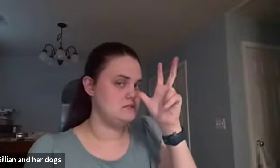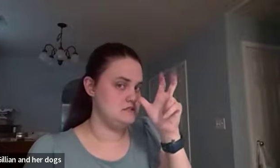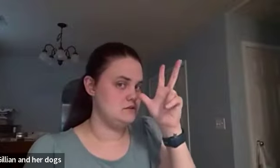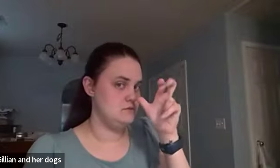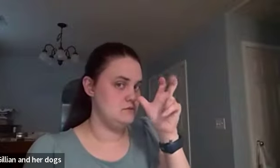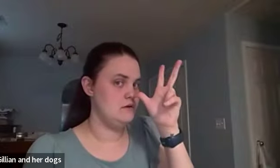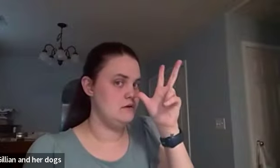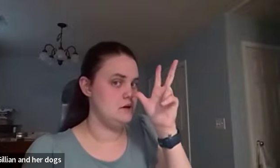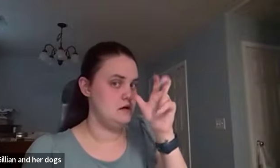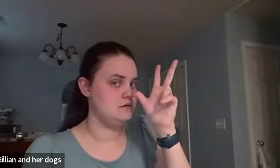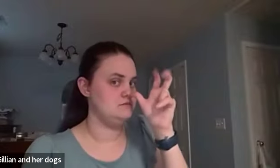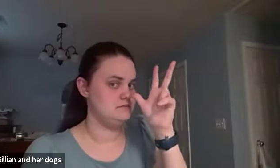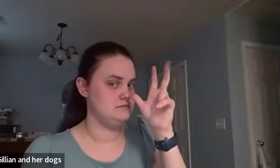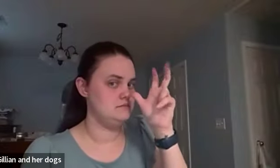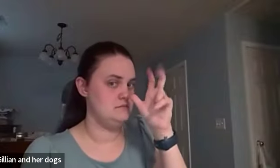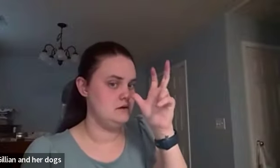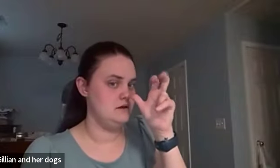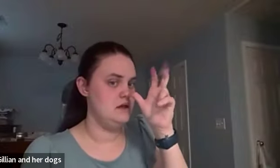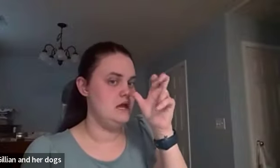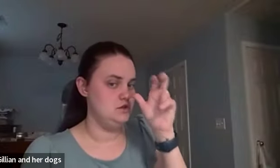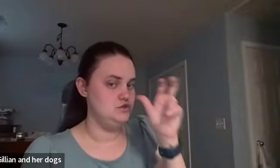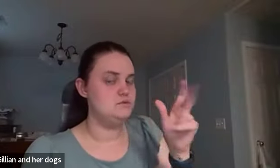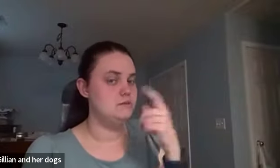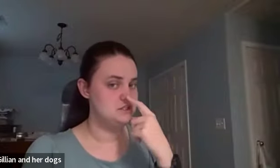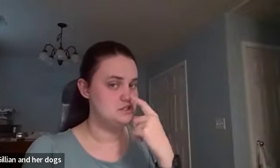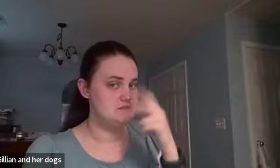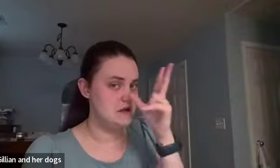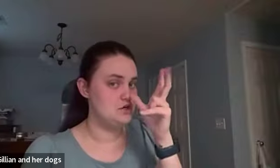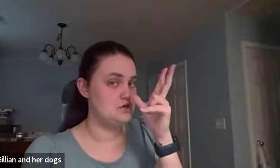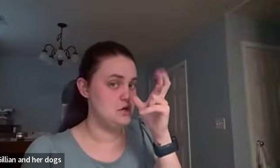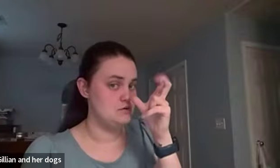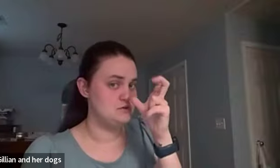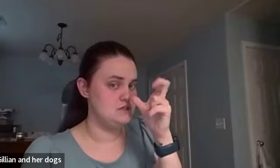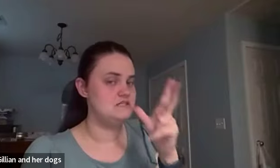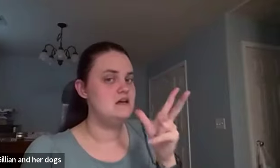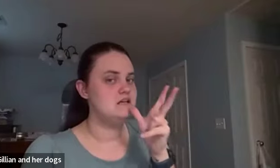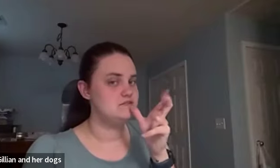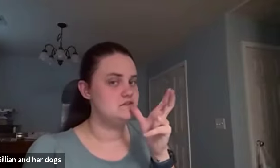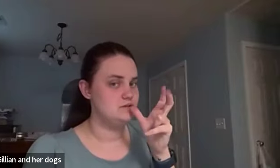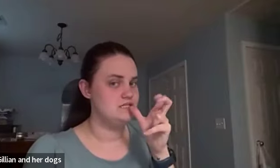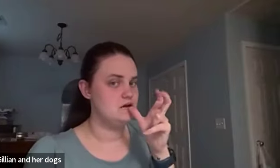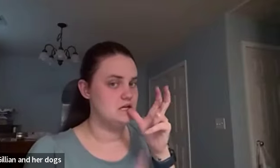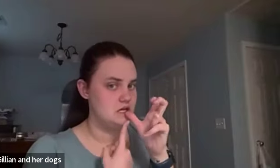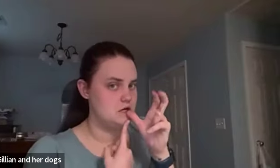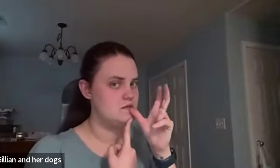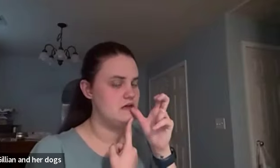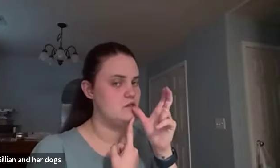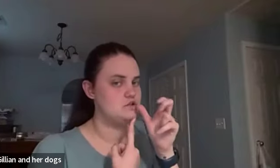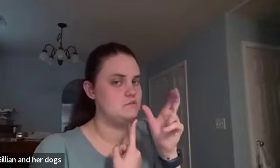the 2. Bug, bug. And you do want to make sure you stay on your nose when you do this, because if you do it down here, that looks more